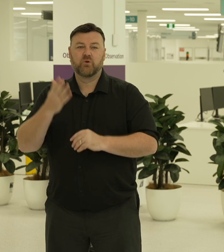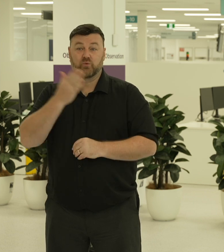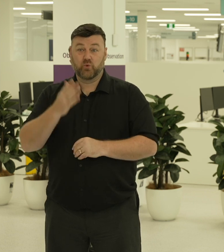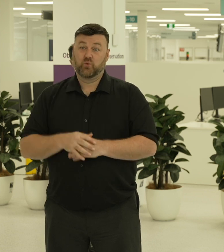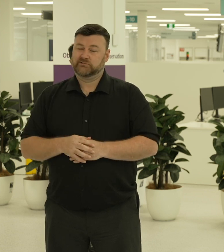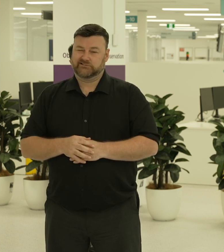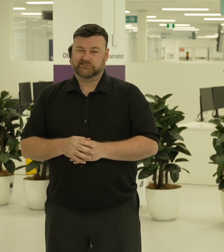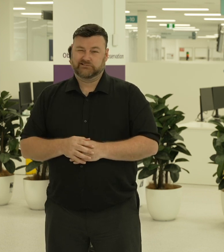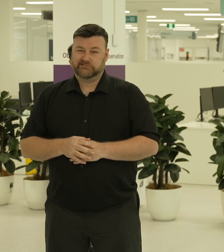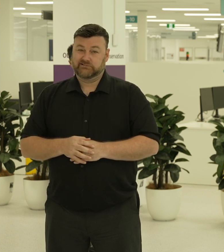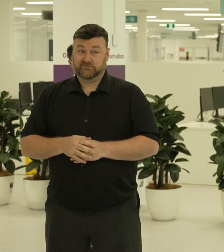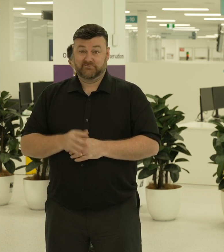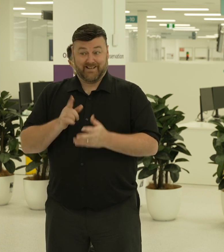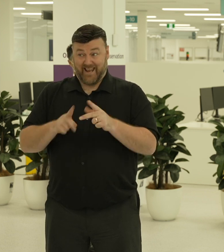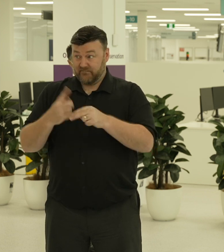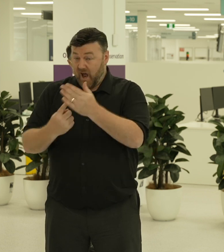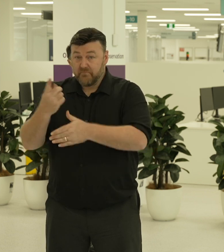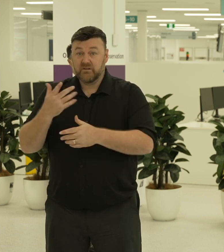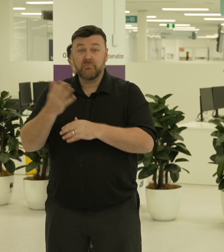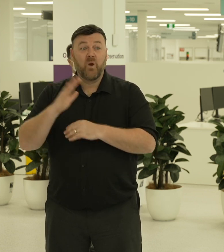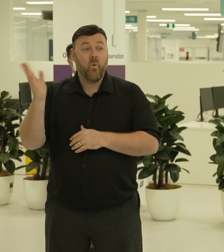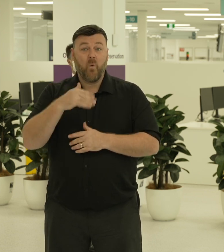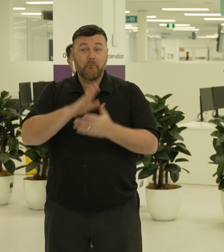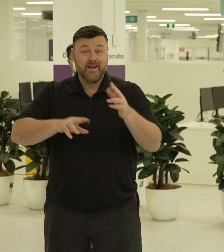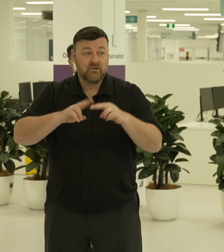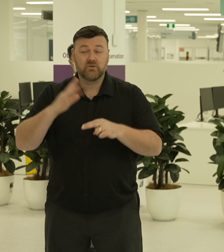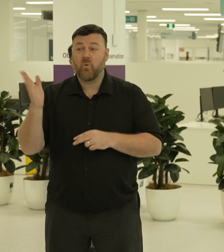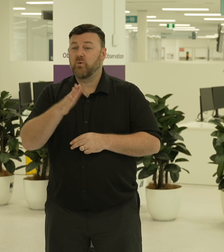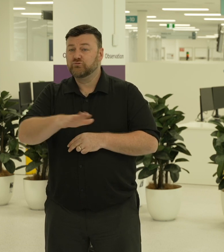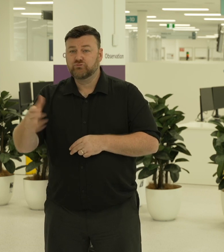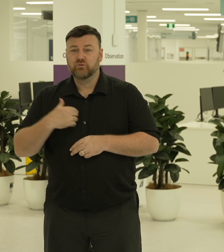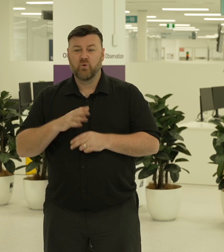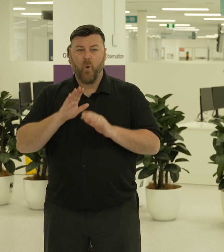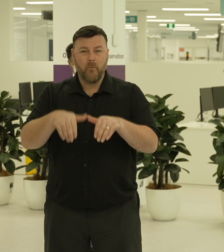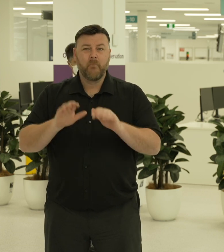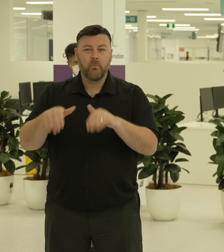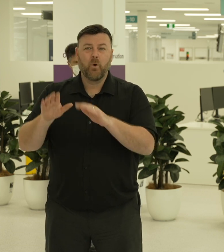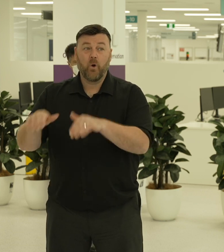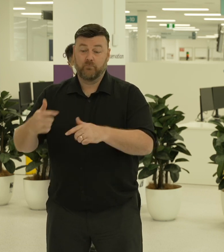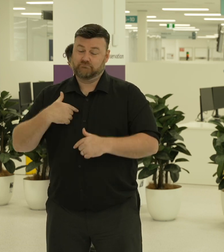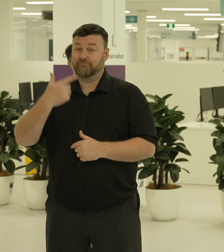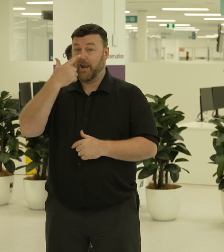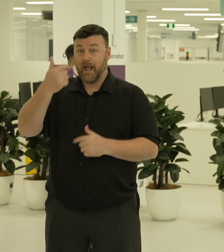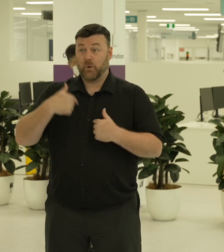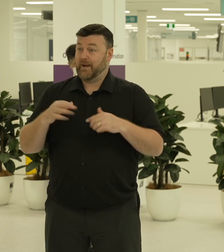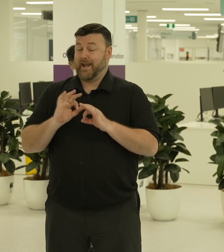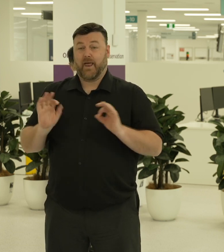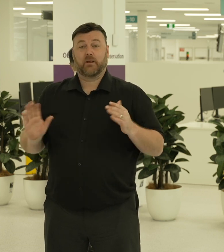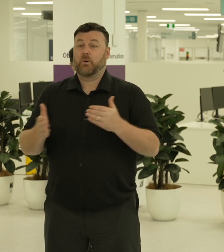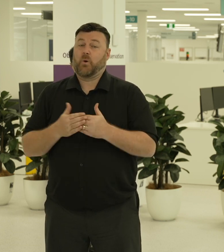child would be at home across our state, not having face-to-face learning. We've been able to not close one school like we had to in